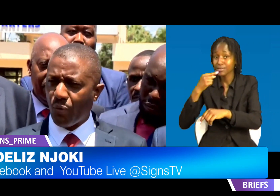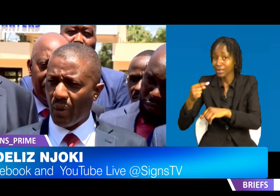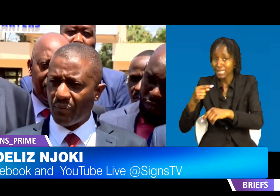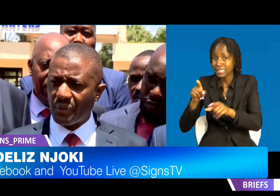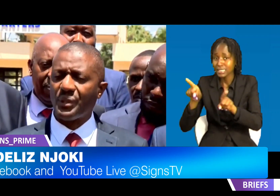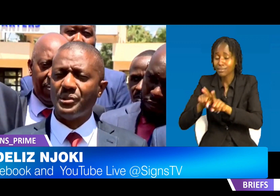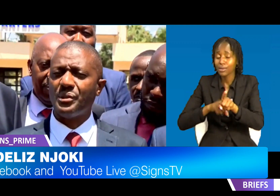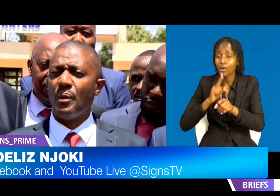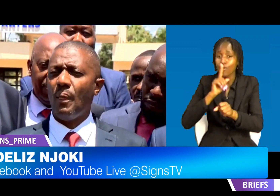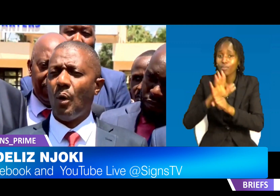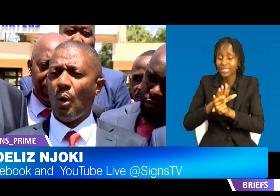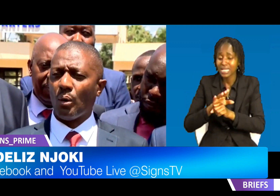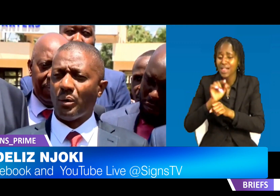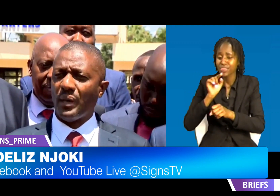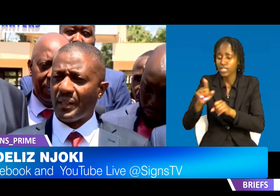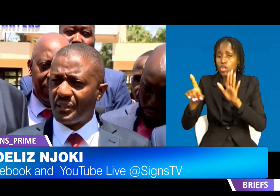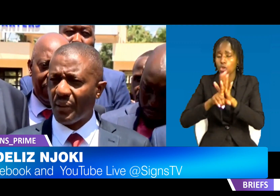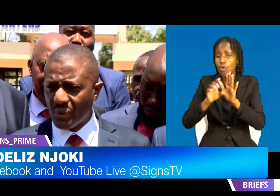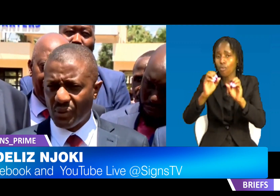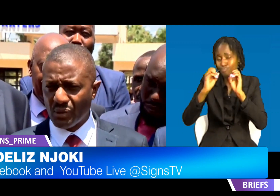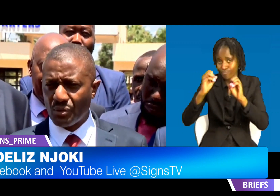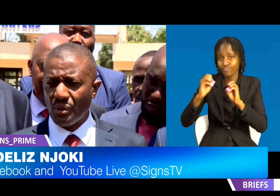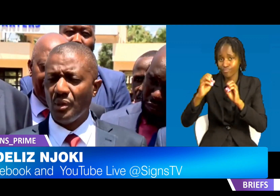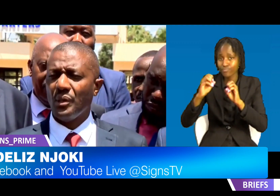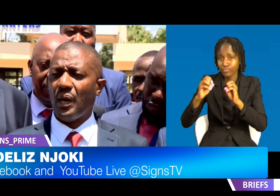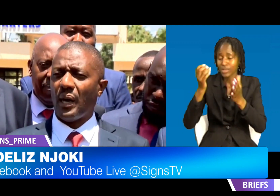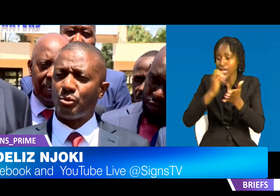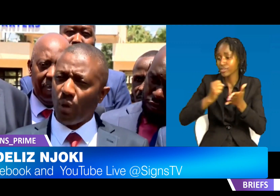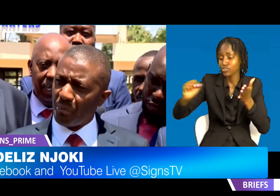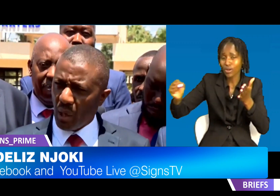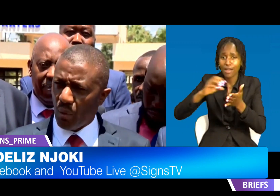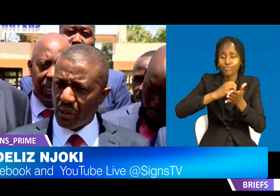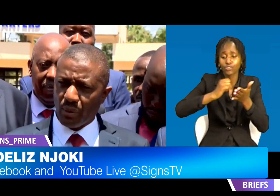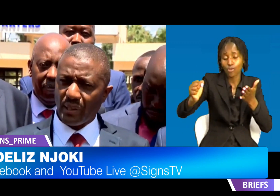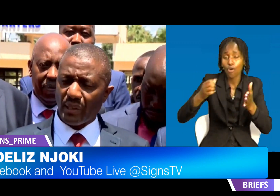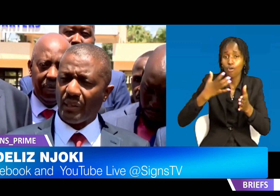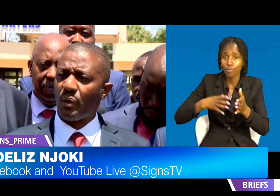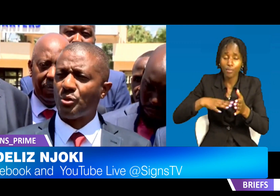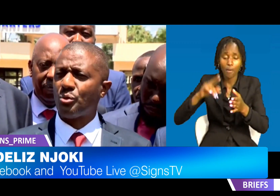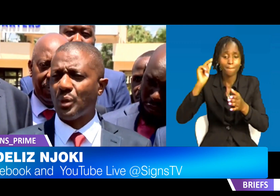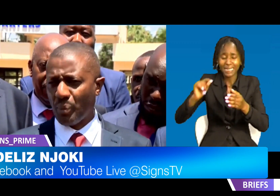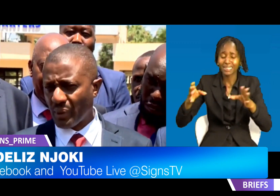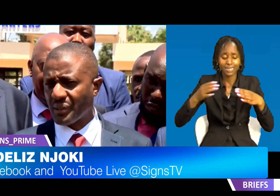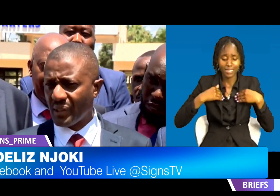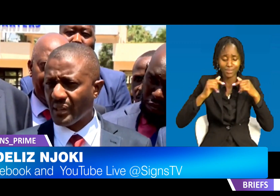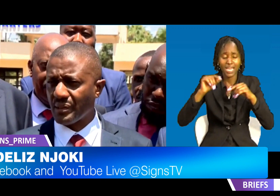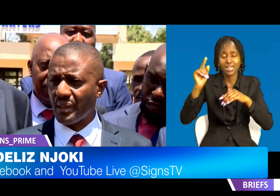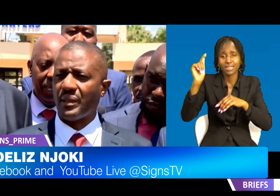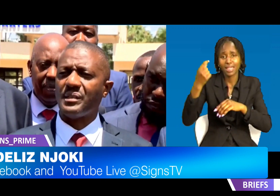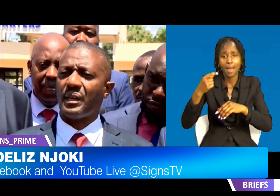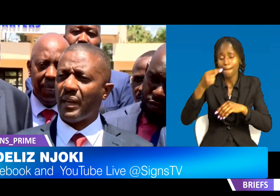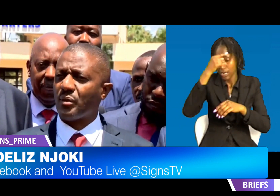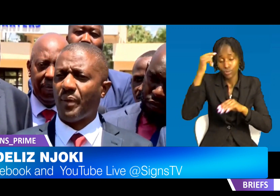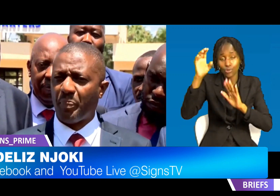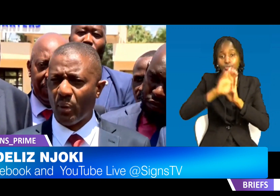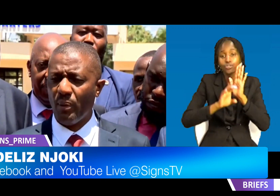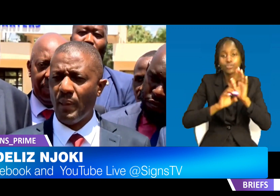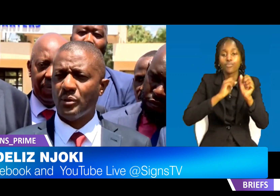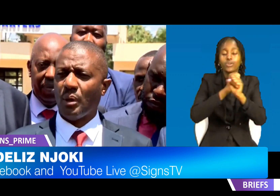unlawful evictions or nasty evictions should not be accorded to Kenyans. And the Constitution protects Kenyans. There is a right of appeal. So